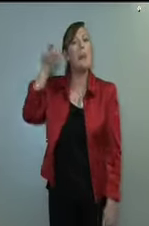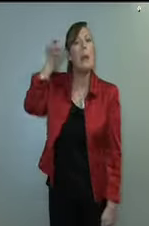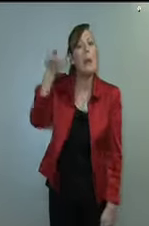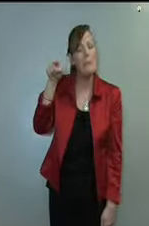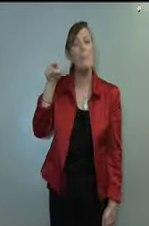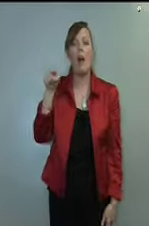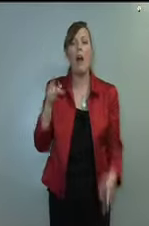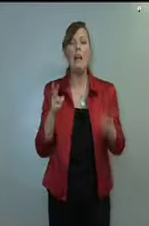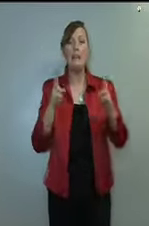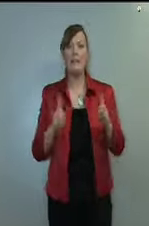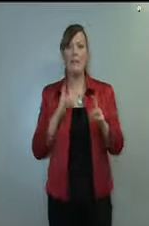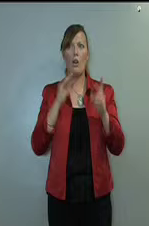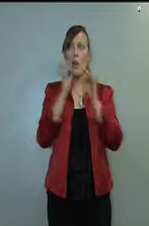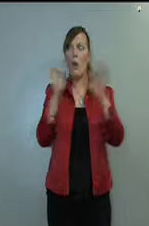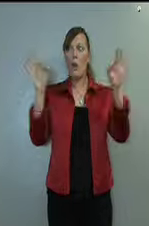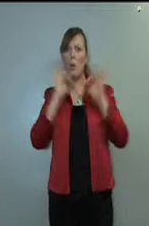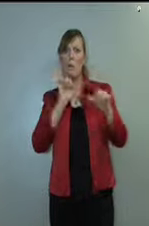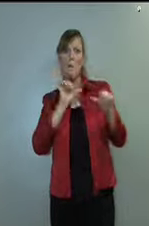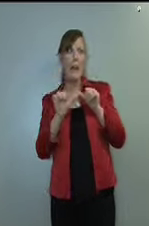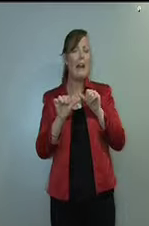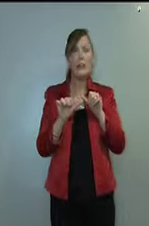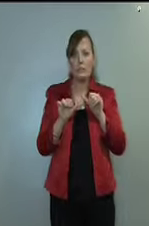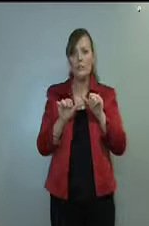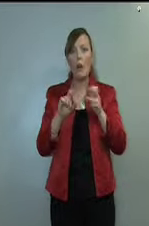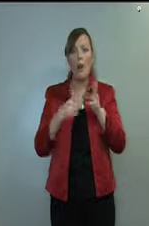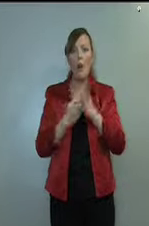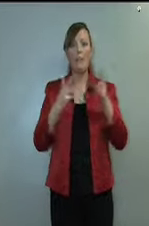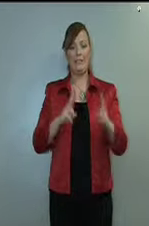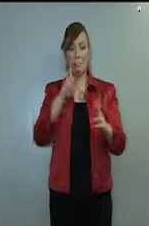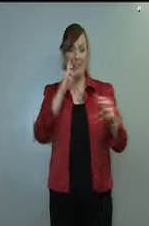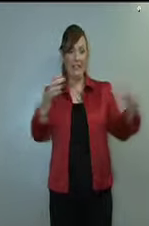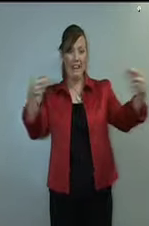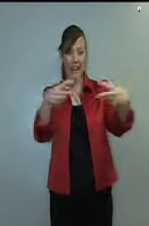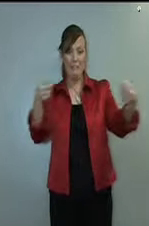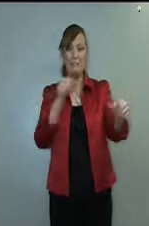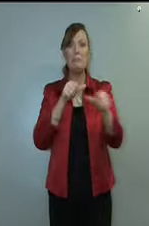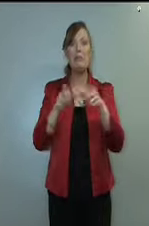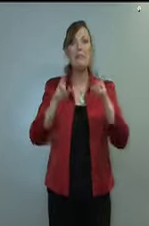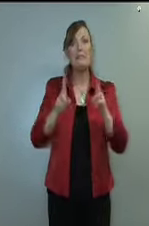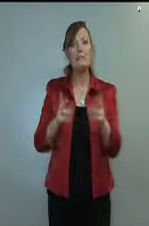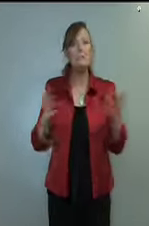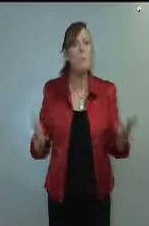who was interpreting, where are good seats for hearing assistance systems, and where to sit to use captioning.